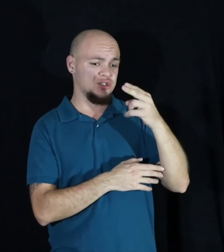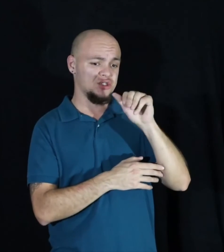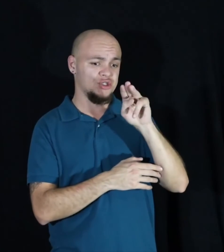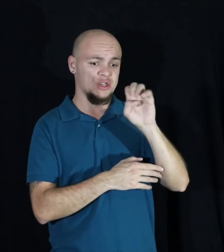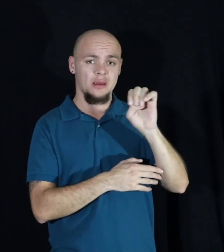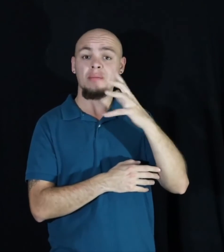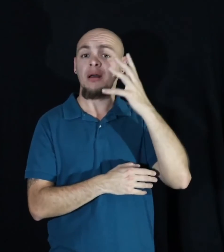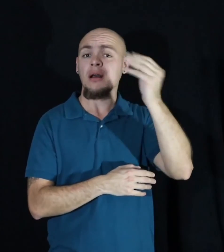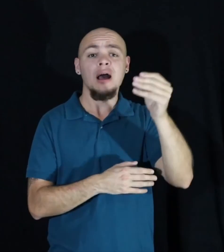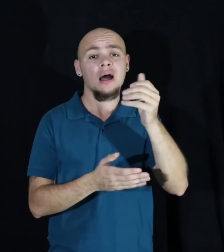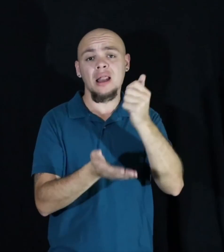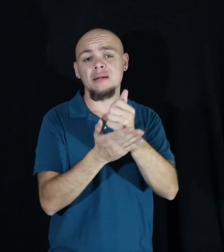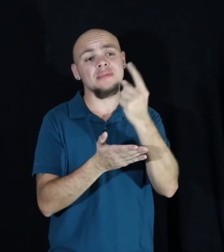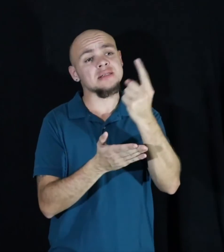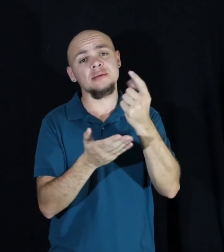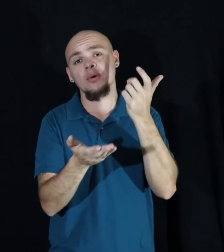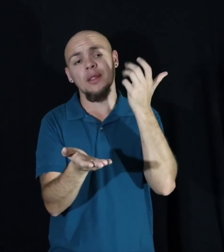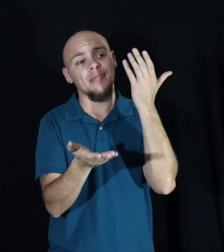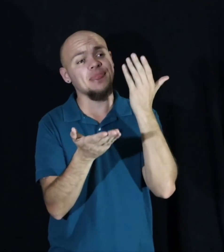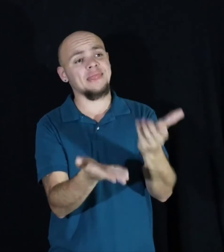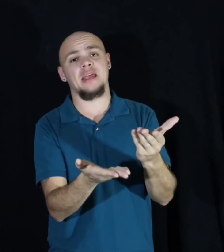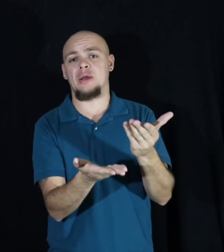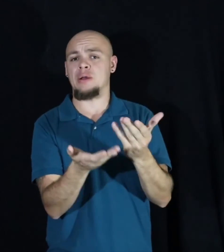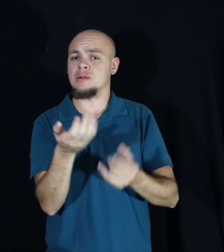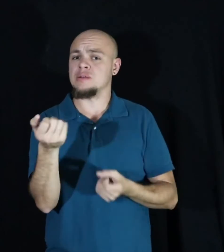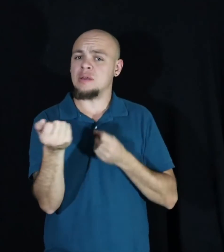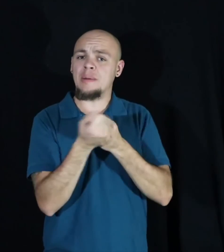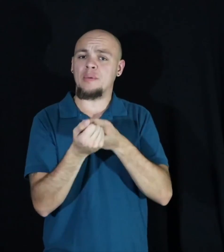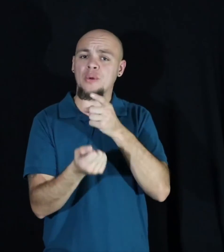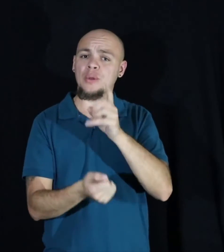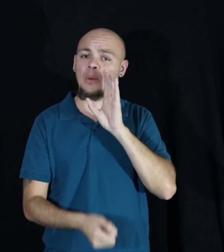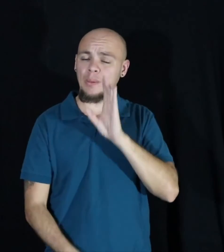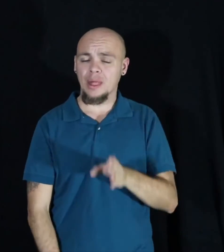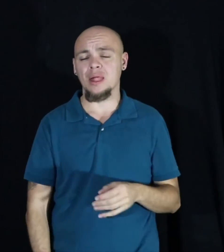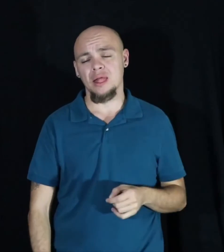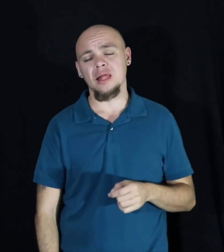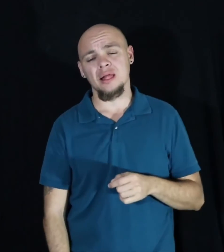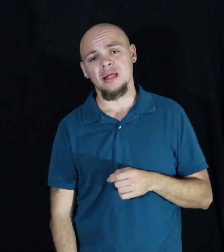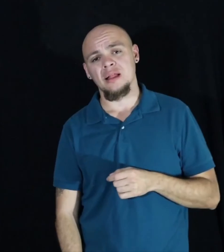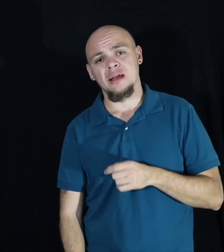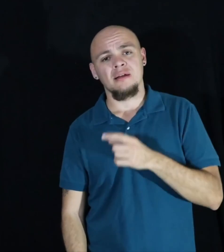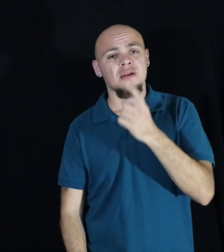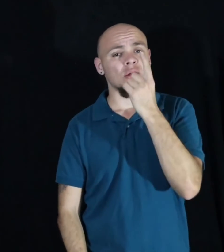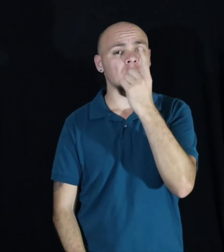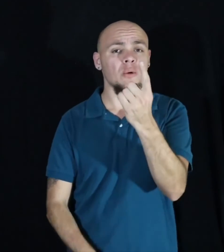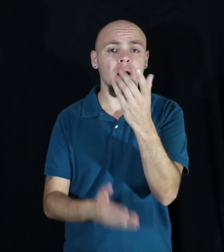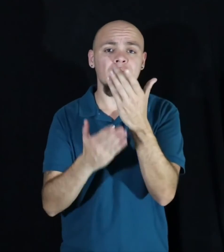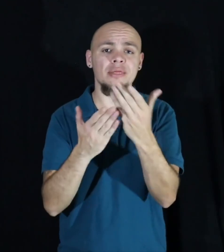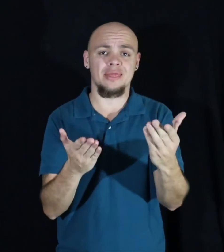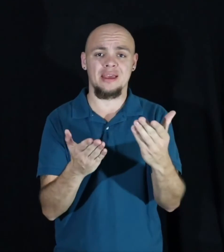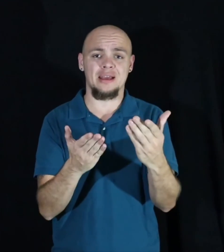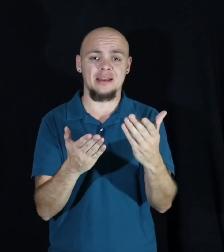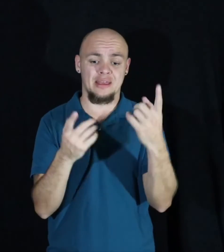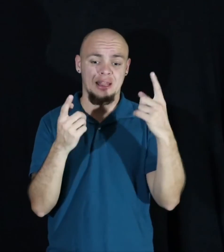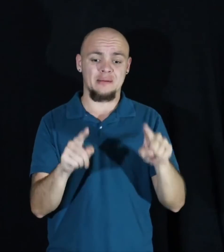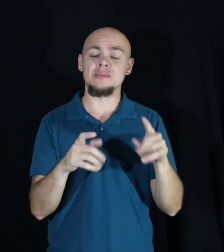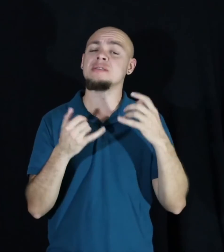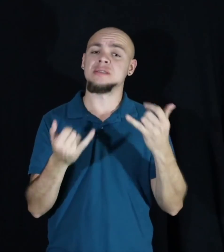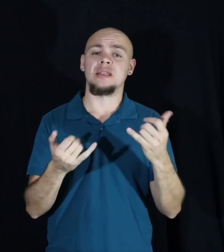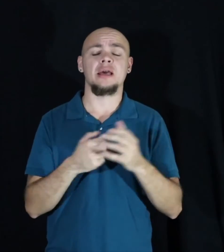that help. There's someone there that's gonna have your back. If that's the one thing that happens today,